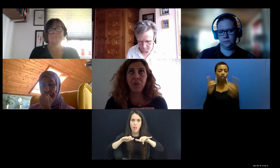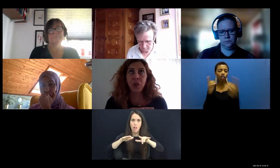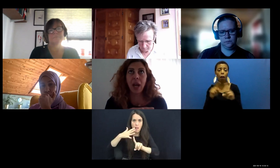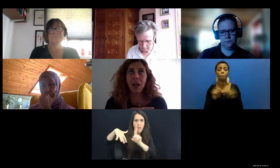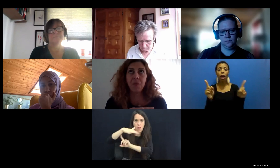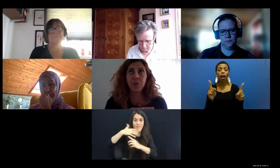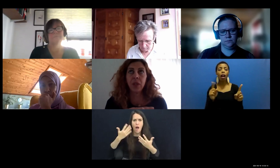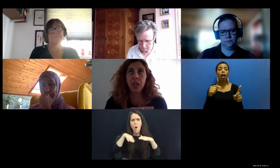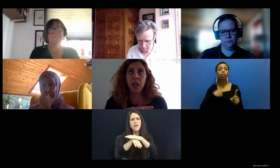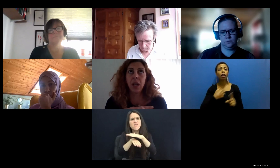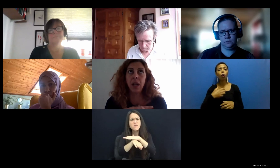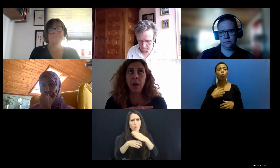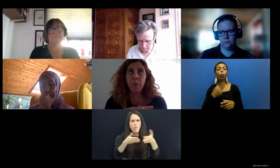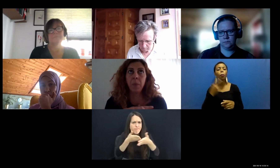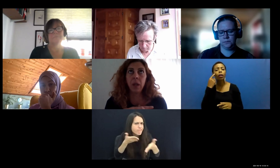ideally, if you have